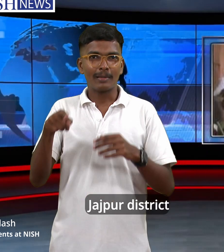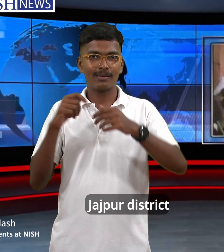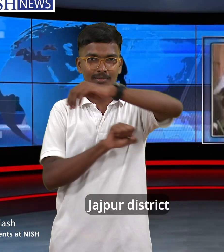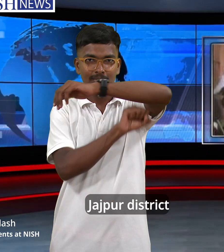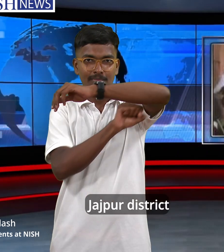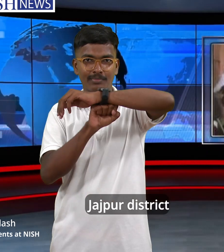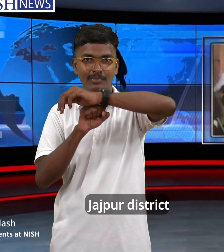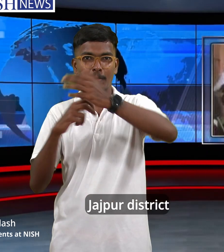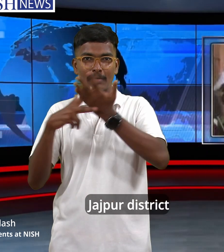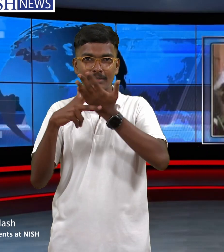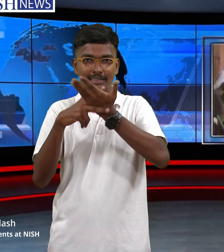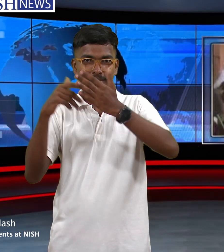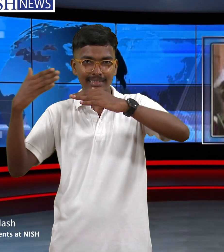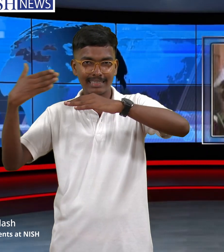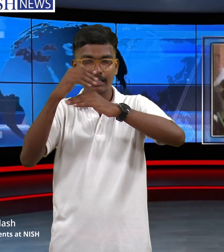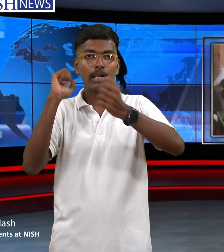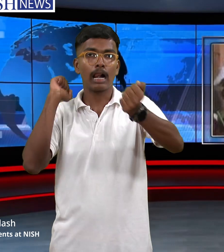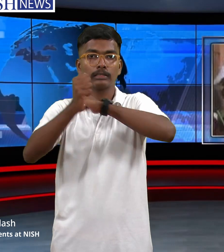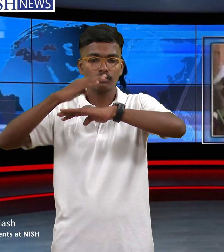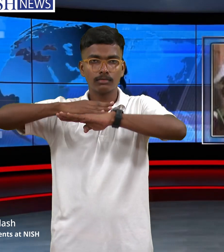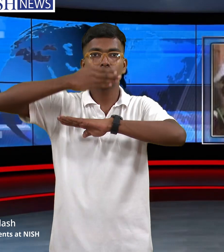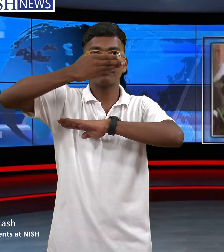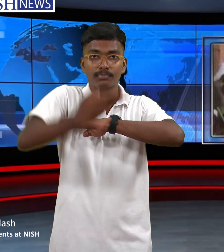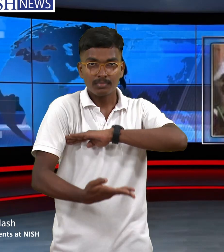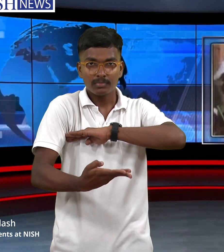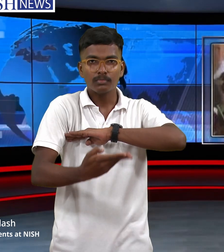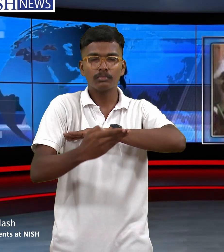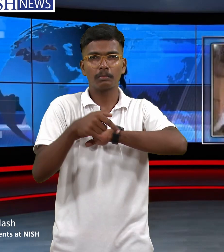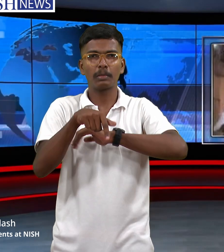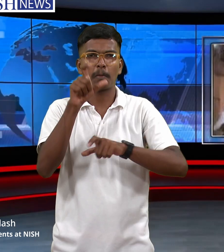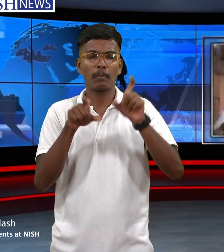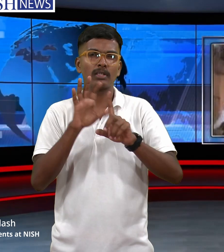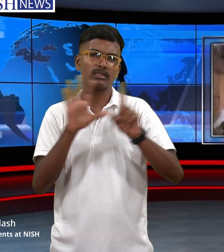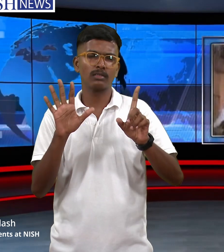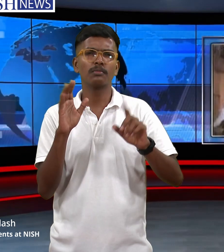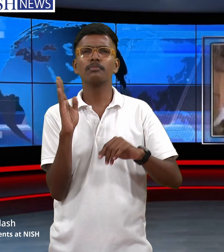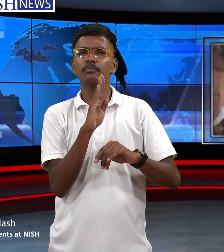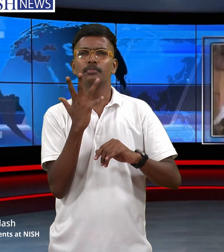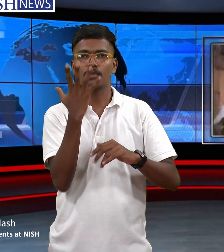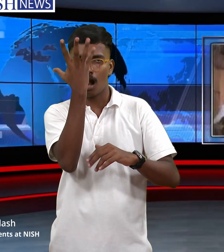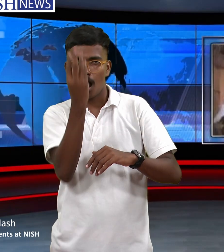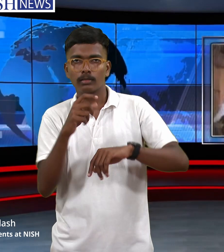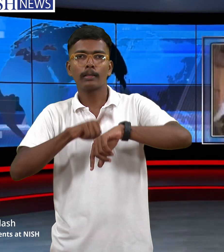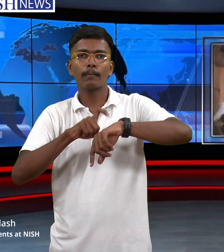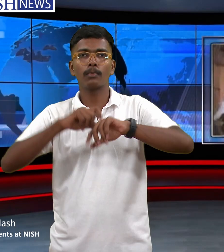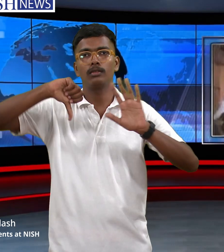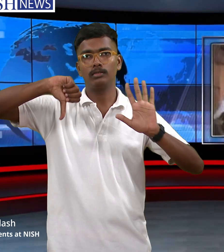bus fell from a bridge in Odisha's Jajpur district on April 15. The incident took place around 9 p.m.